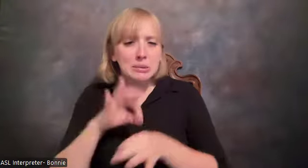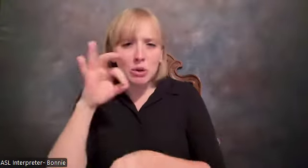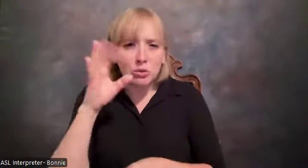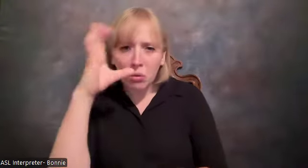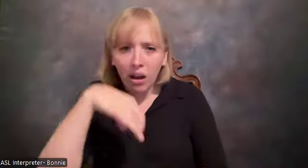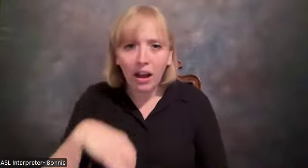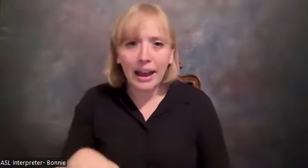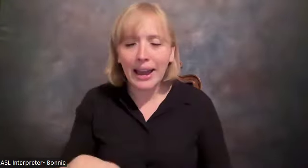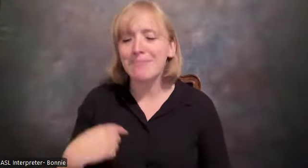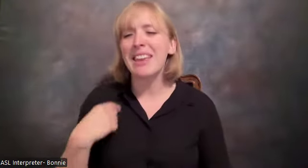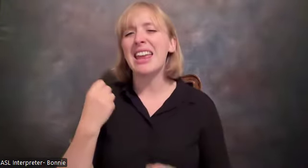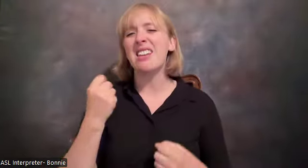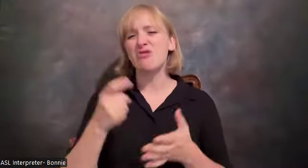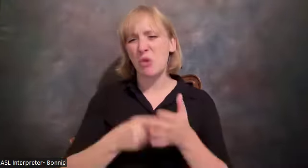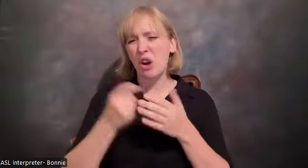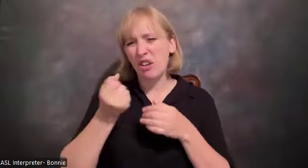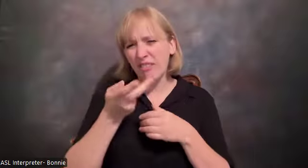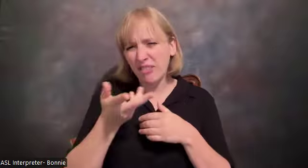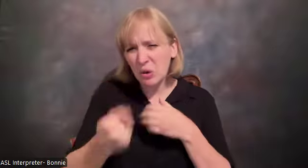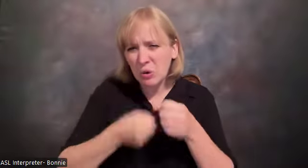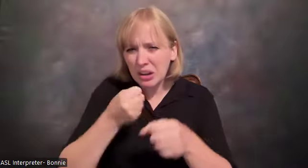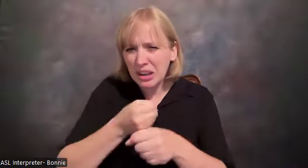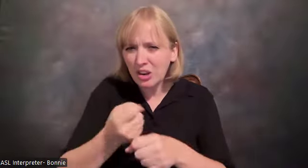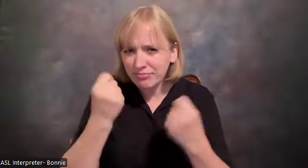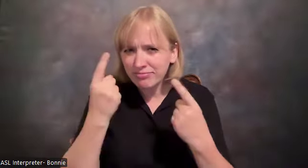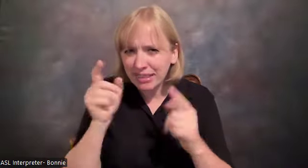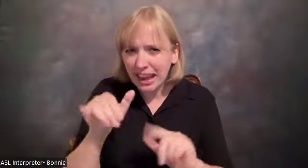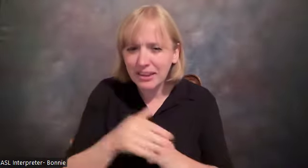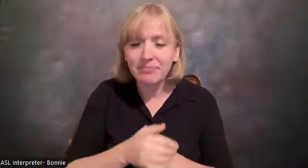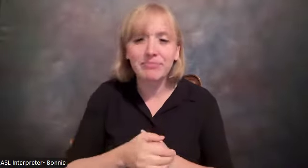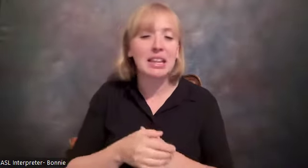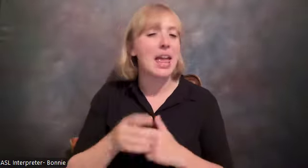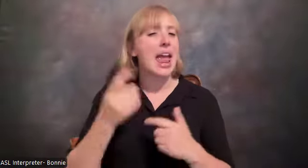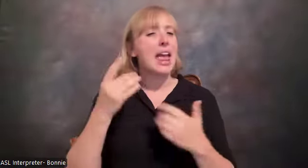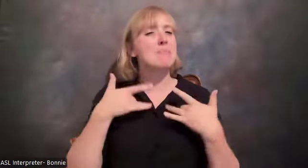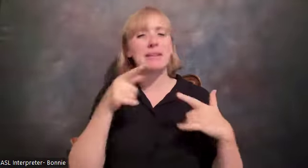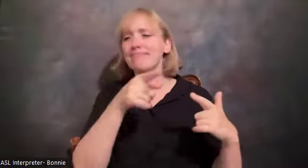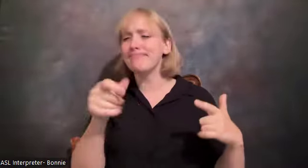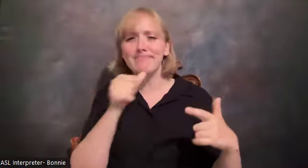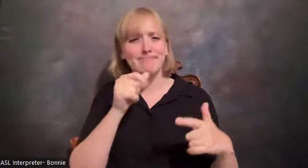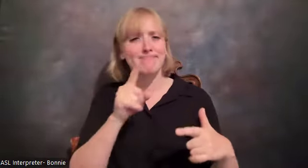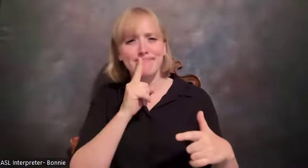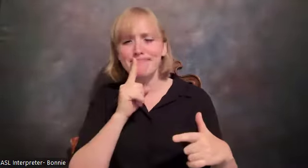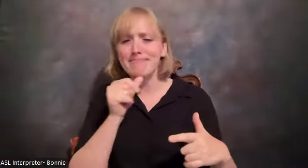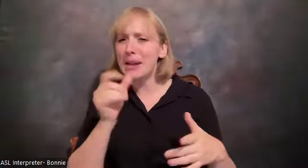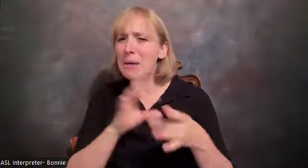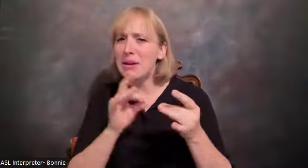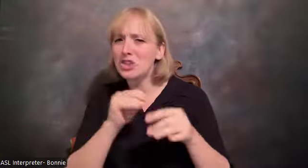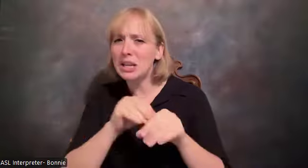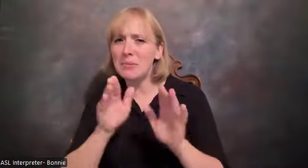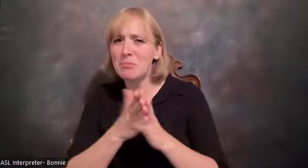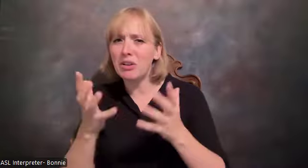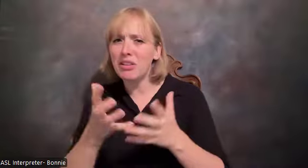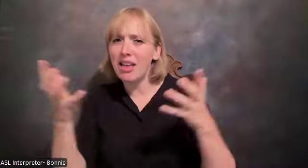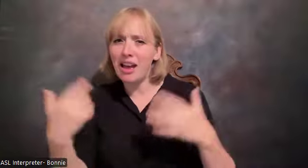quite a few years in AA. And I'm not even sure they really even talk much about that in the book a little bit. But it's not as